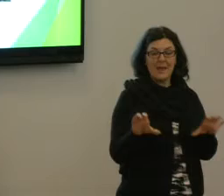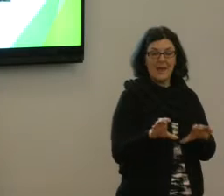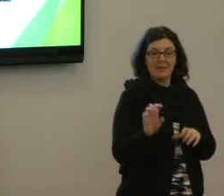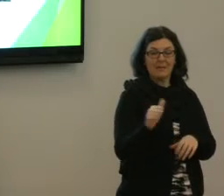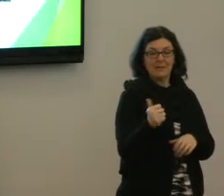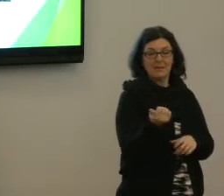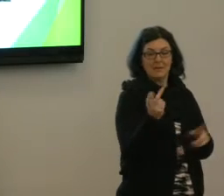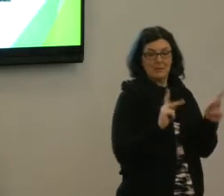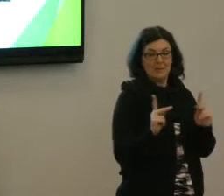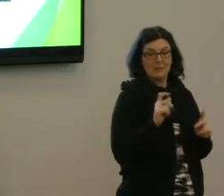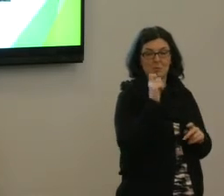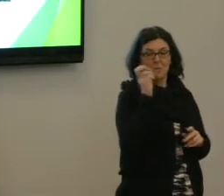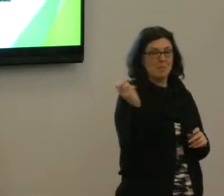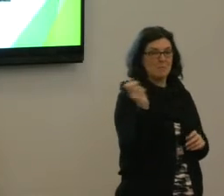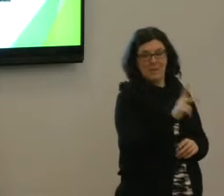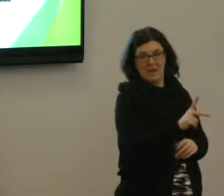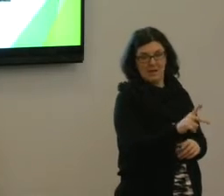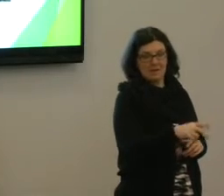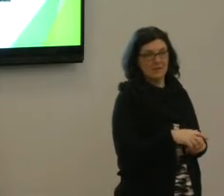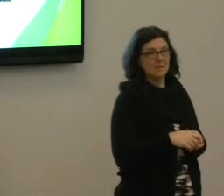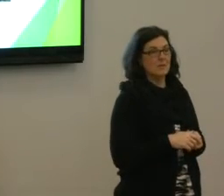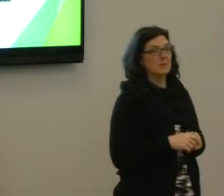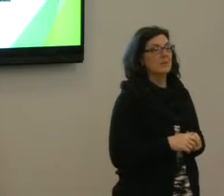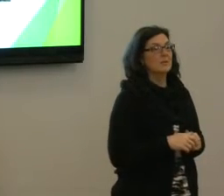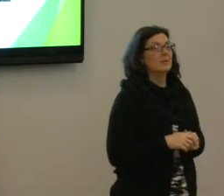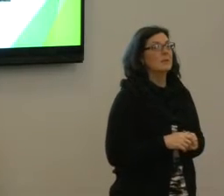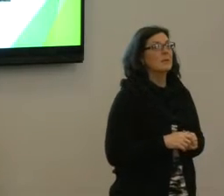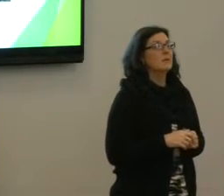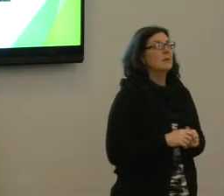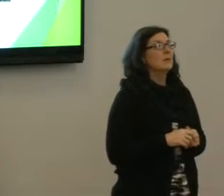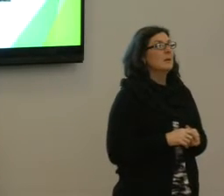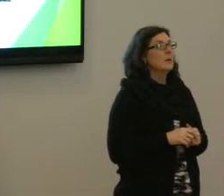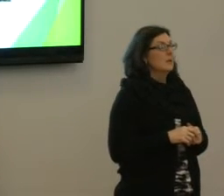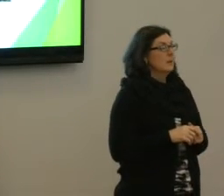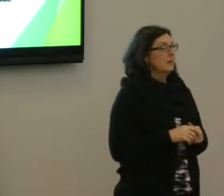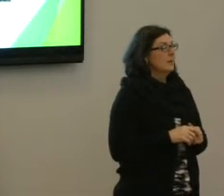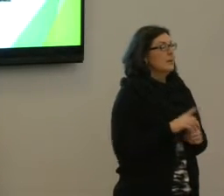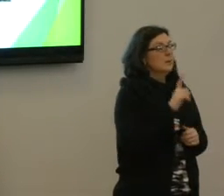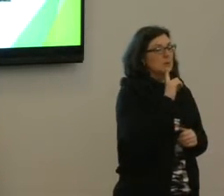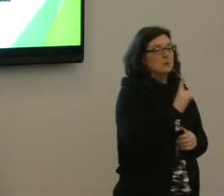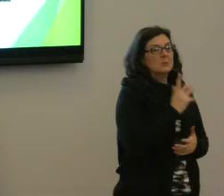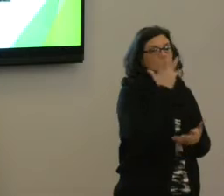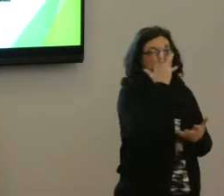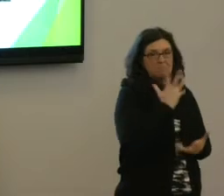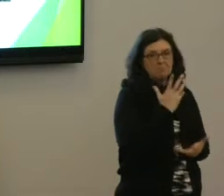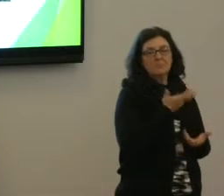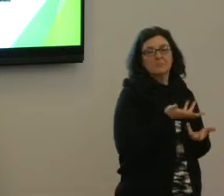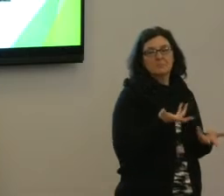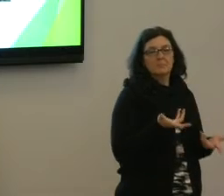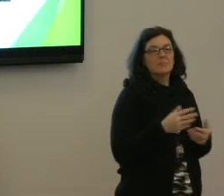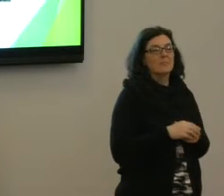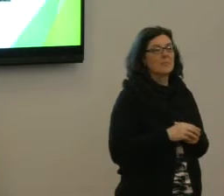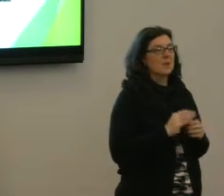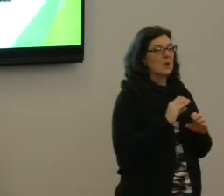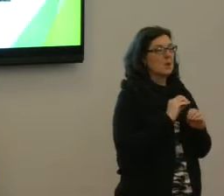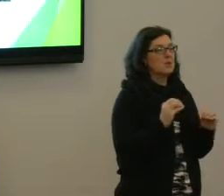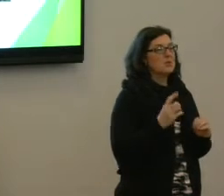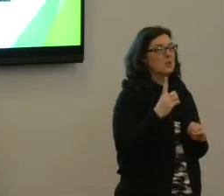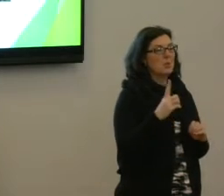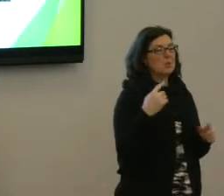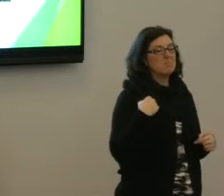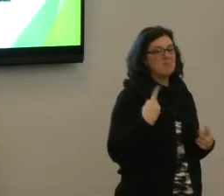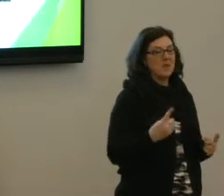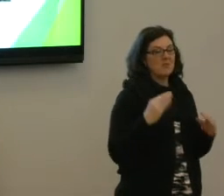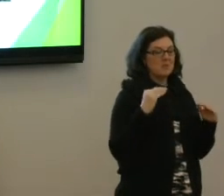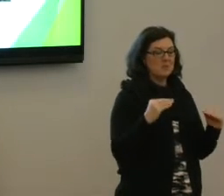back. You draw the boundary. When the really tragic thing was that nobody ever taught